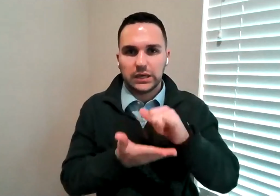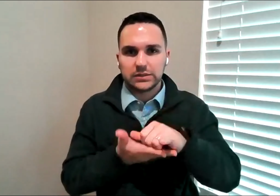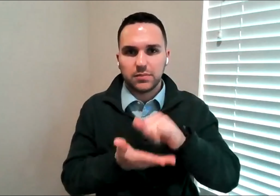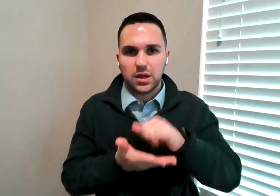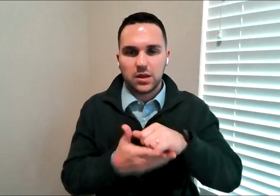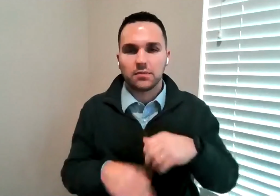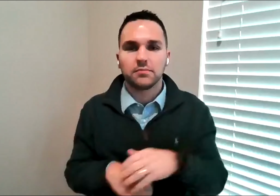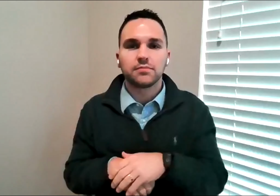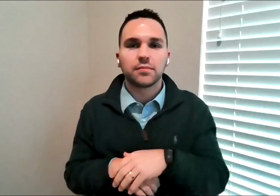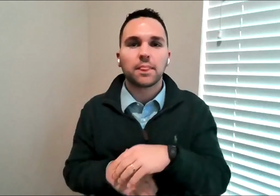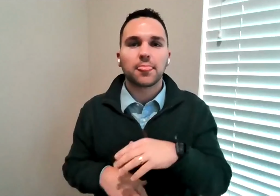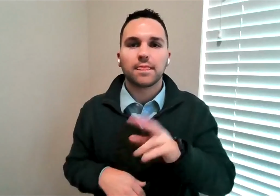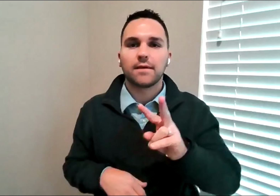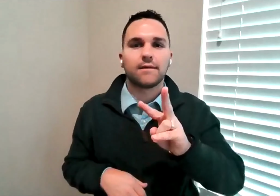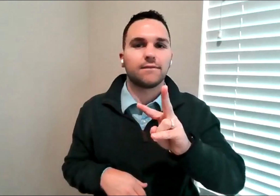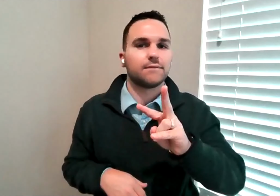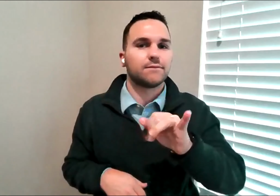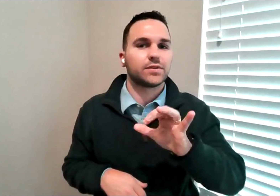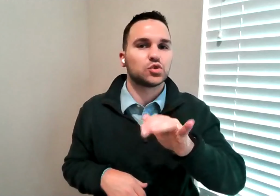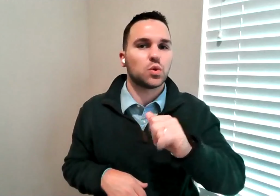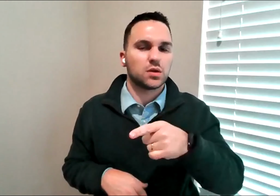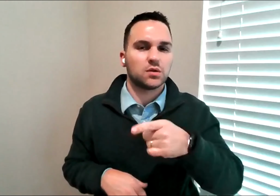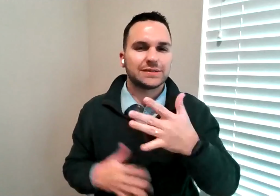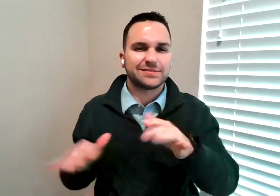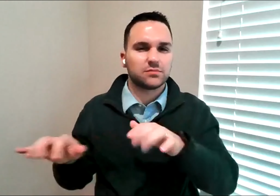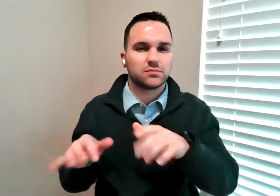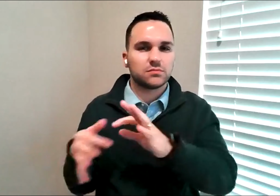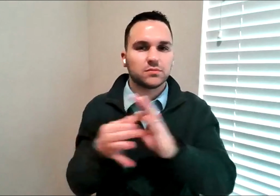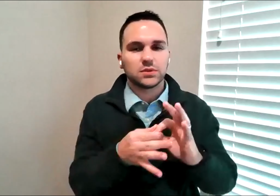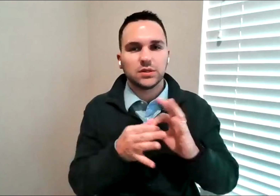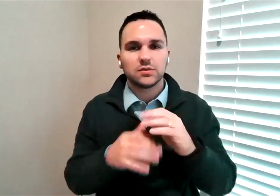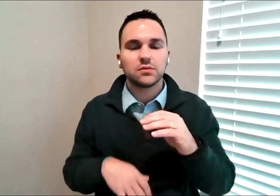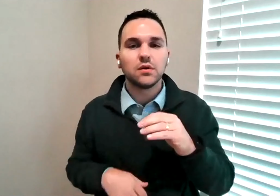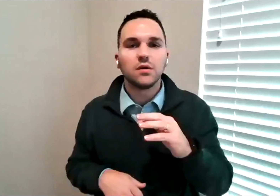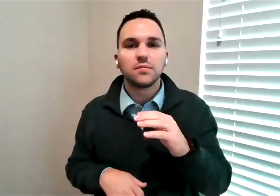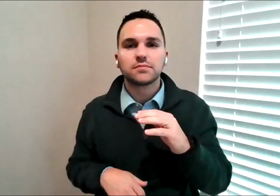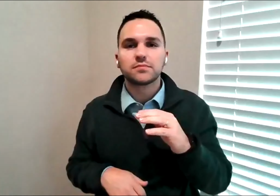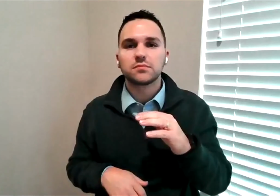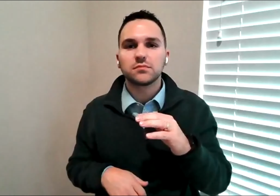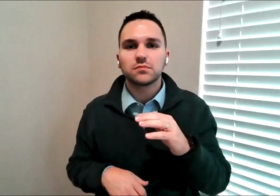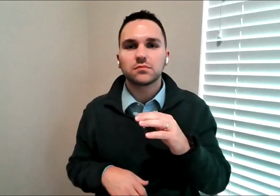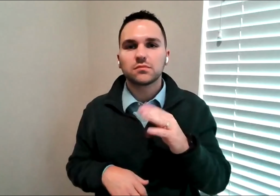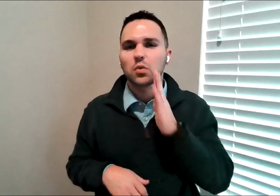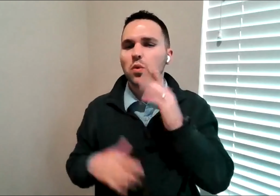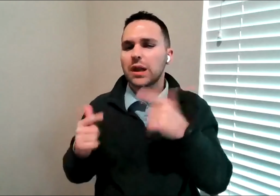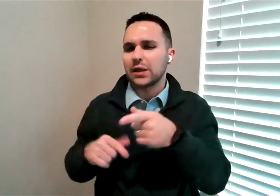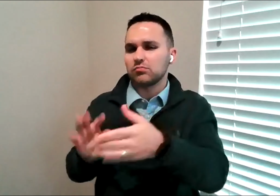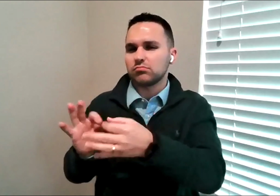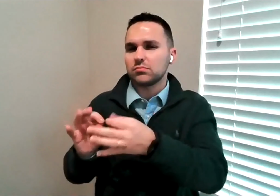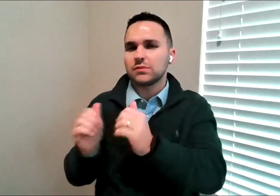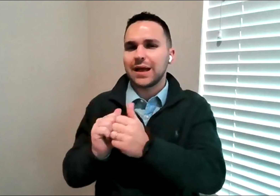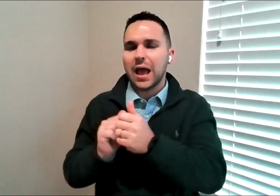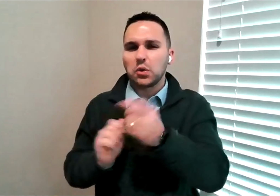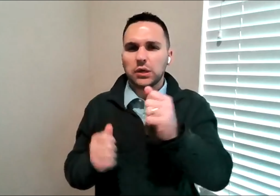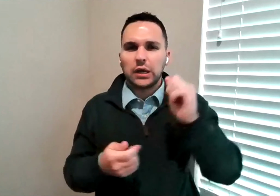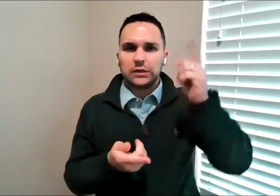appreciate. Victoria put a link in the chat. I'm going to let you just talk a little bit more about how you're trying to make it into